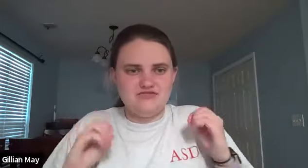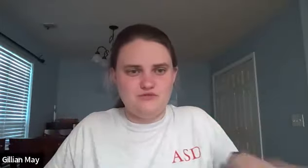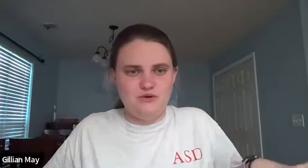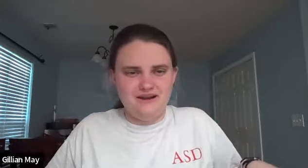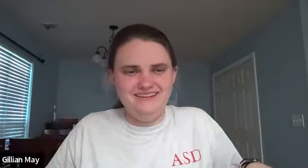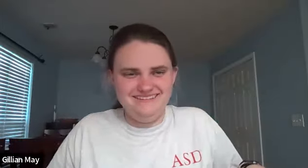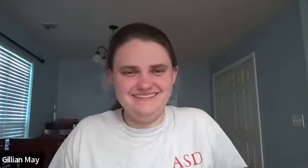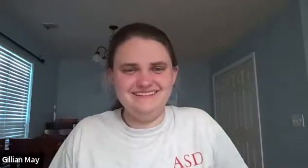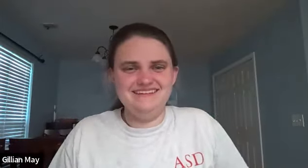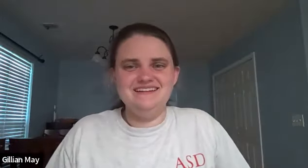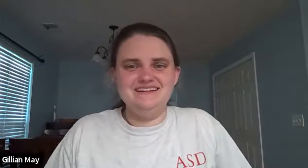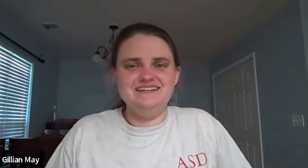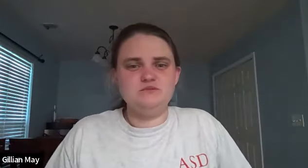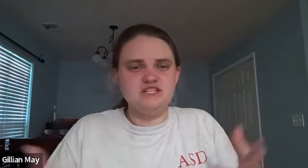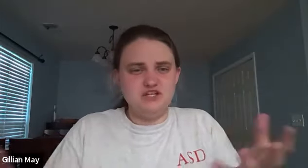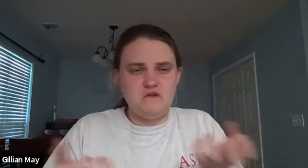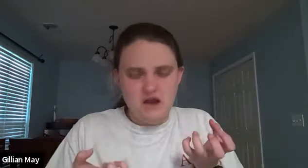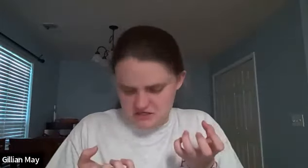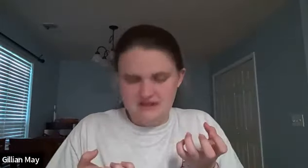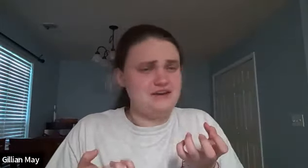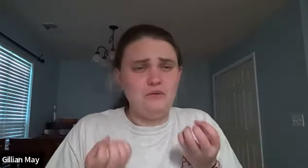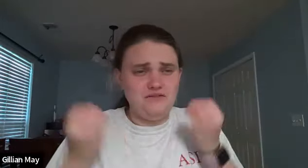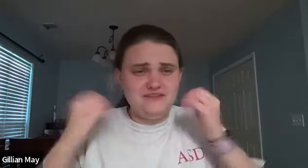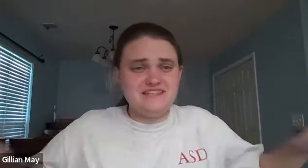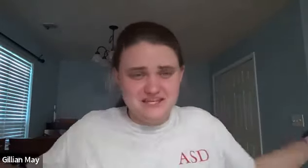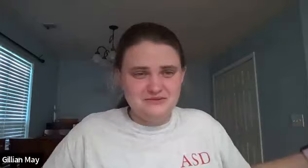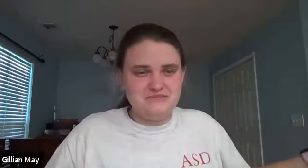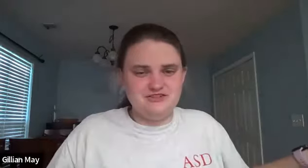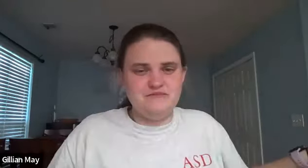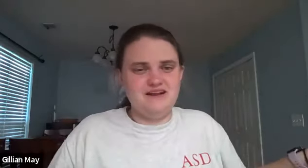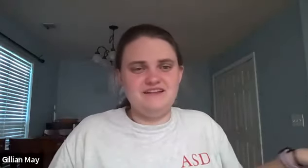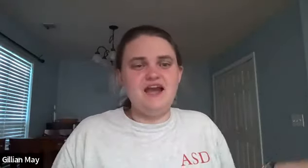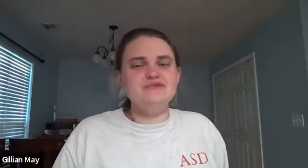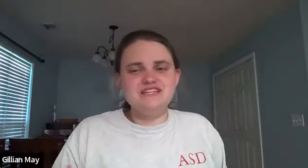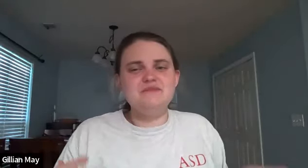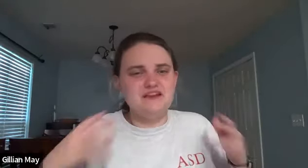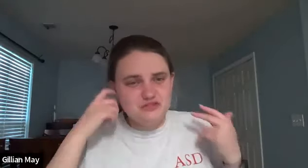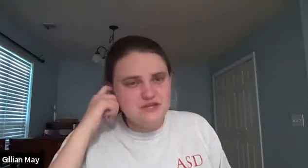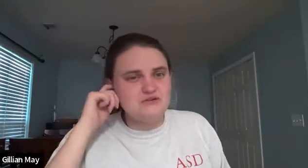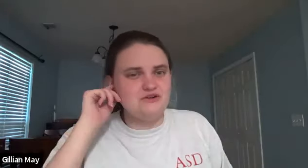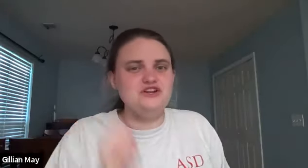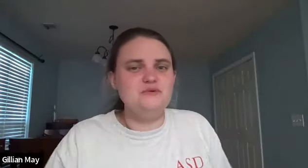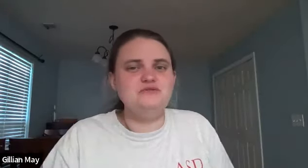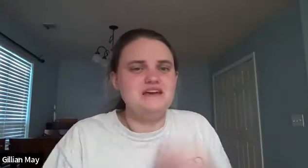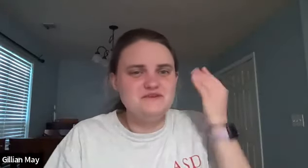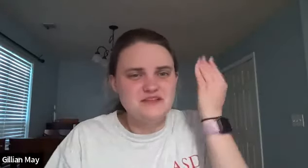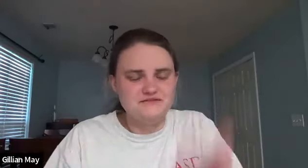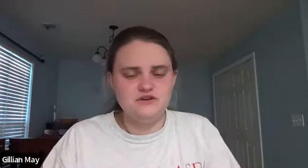throw it away. It's almost like you got it and you're like, I don't want this, and you're being dramatic. Like I almost think about like a 3-year-old, you know, when you give them like food and they're